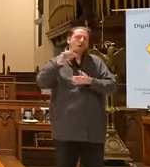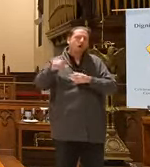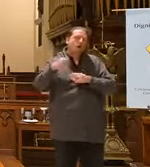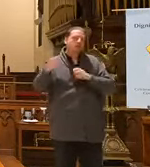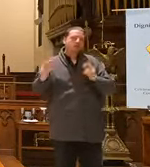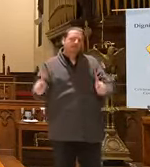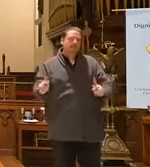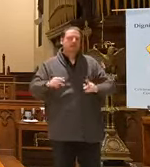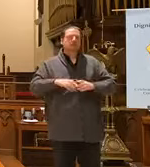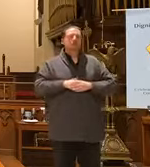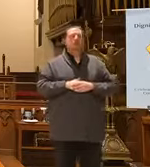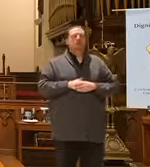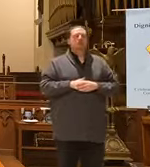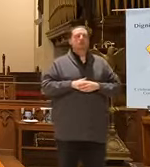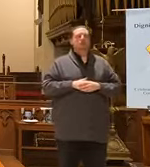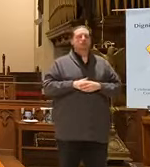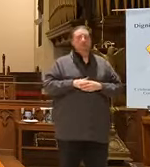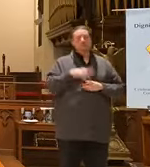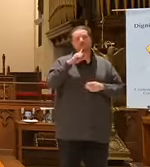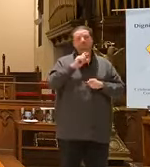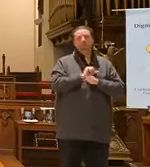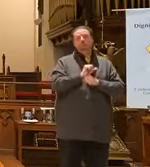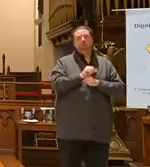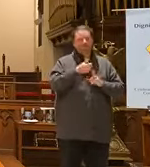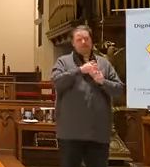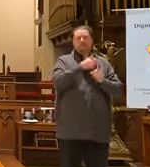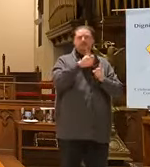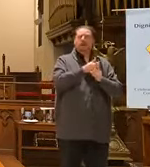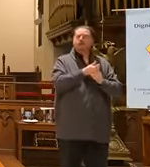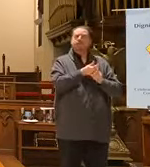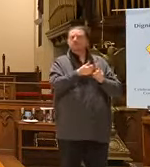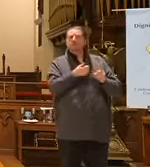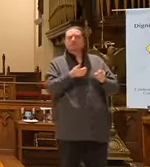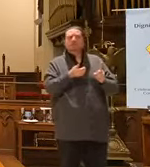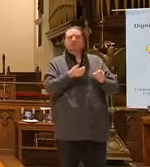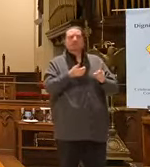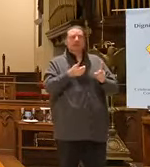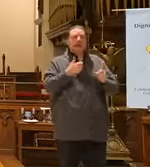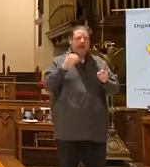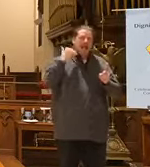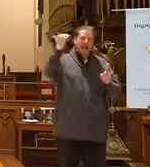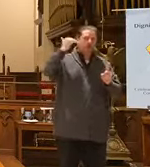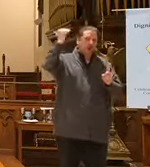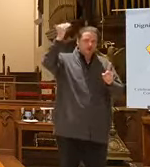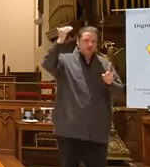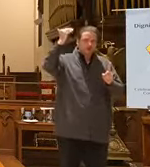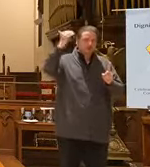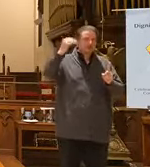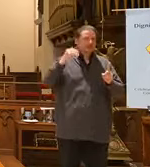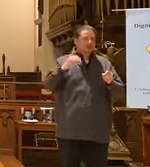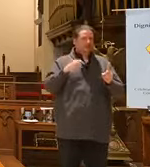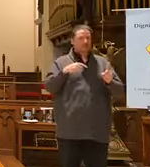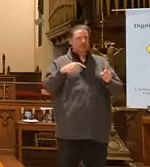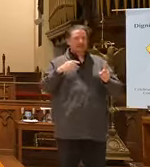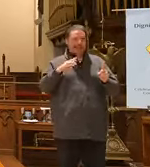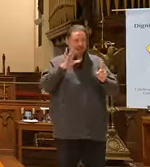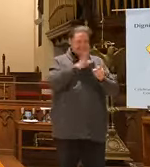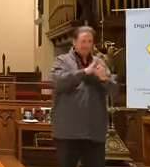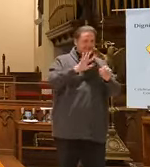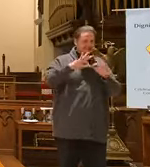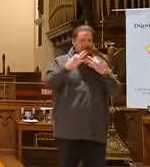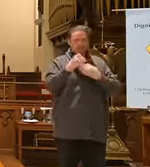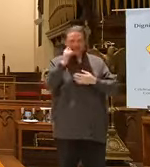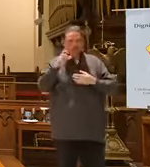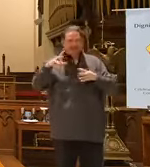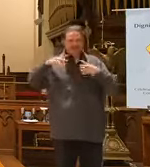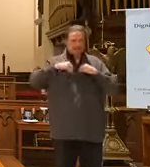others. He was, after all, someone who, as an adult, was not accepted by his own family